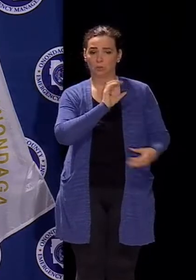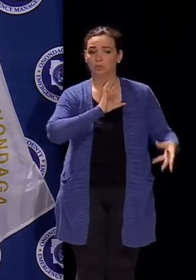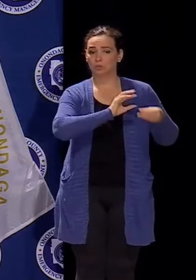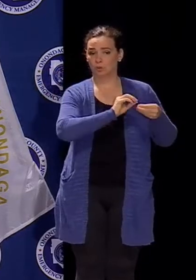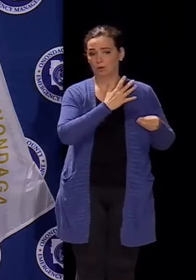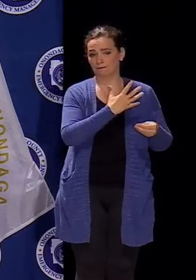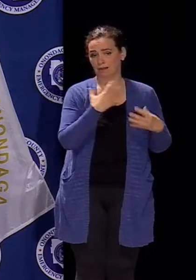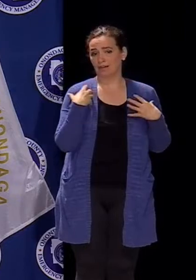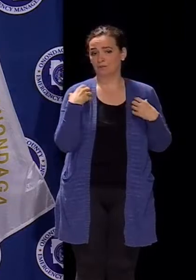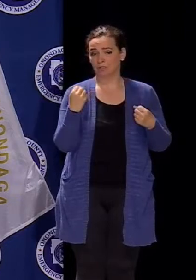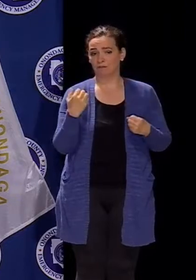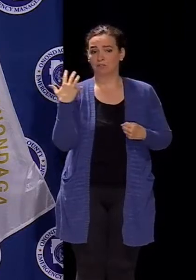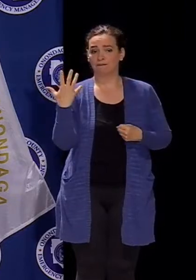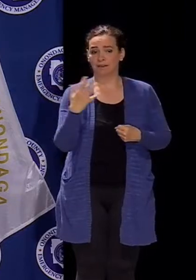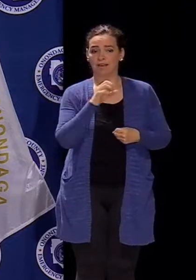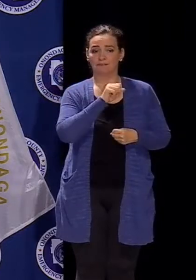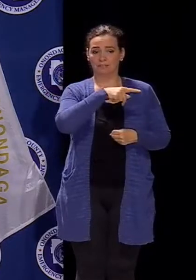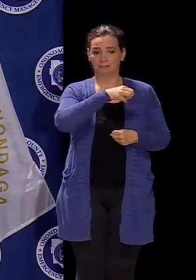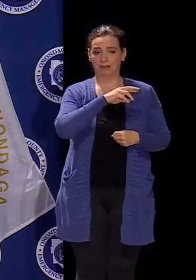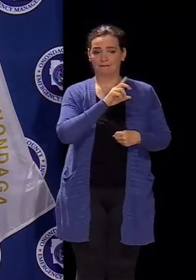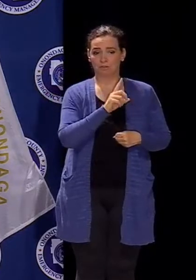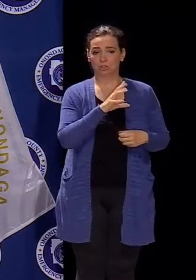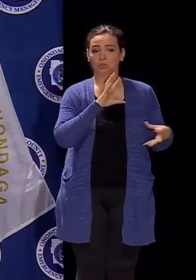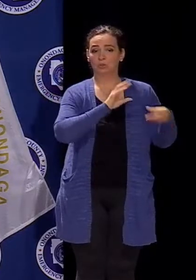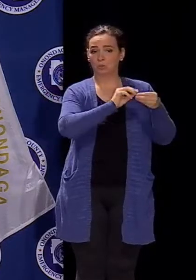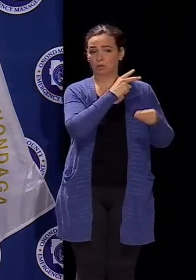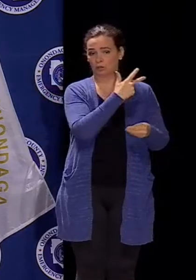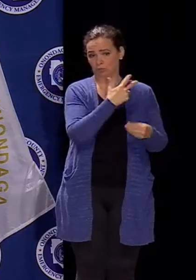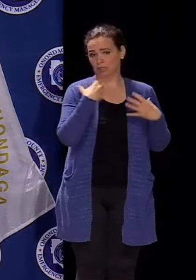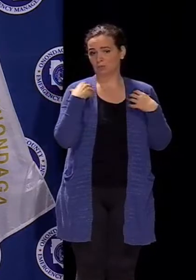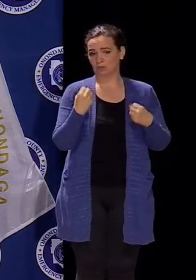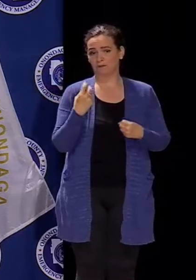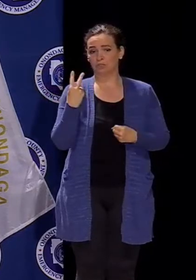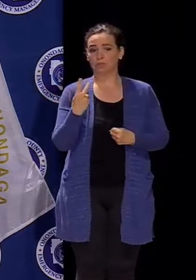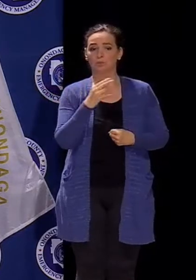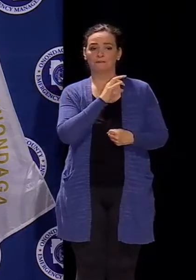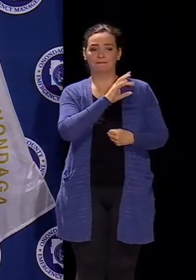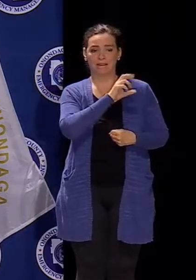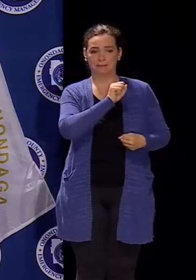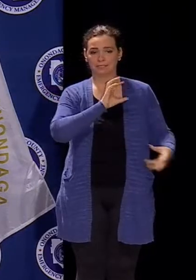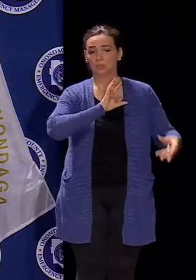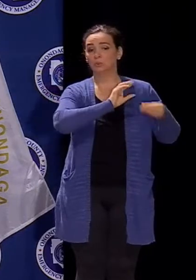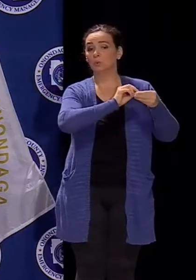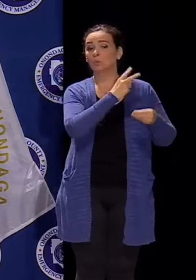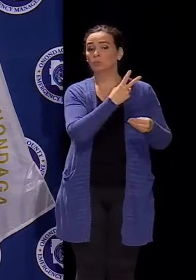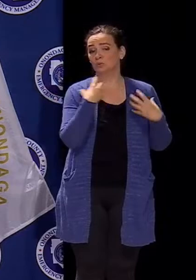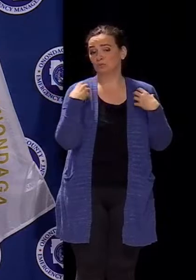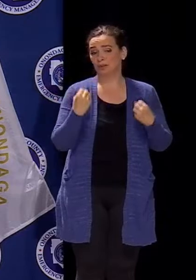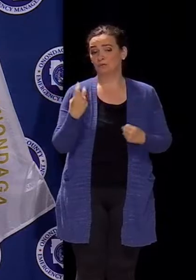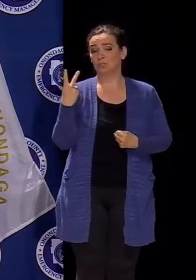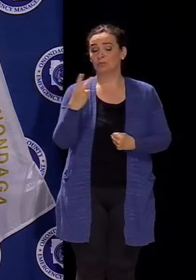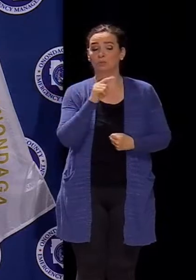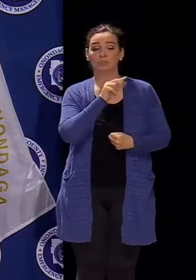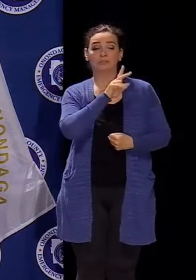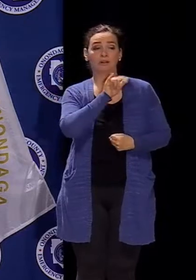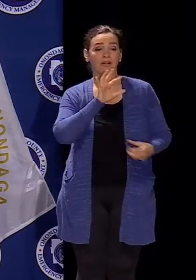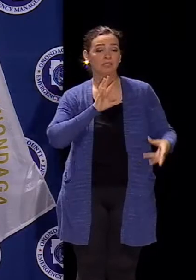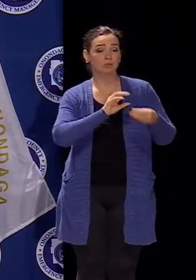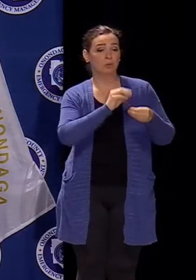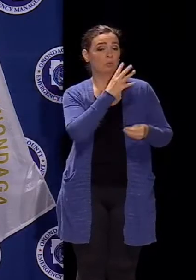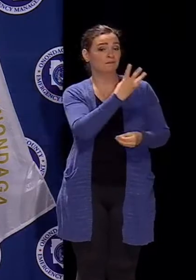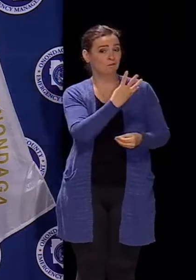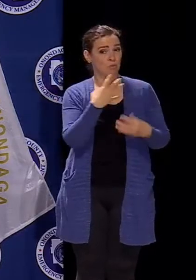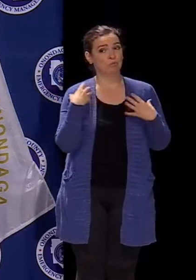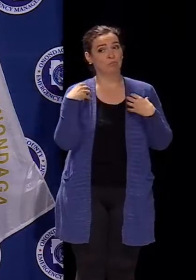5 and 5 recoveries. Tully, 4 and 2 recoveries. Spafford, 3 and 2 recoveries. And Fabius, 2 cases